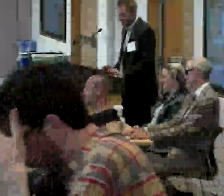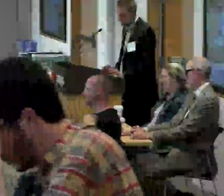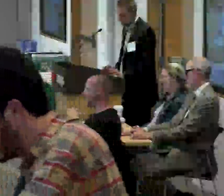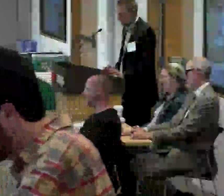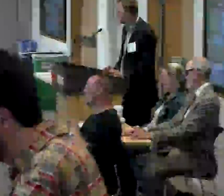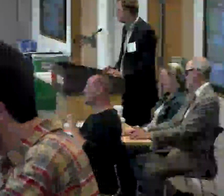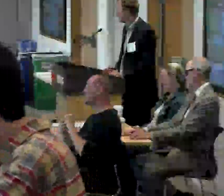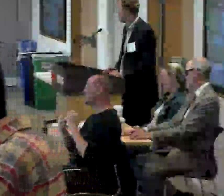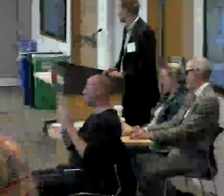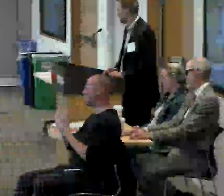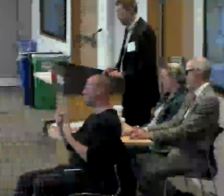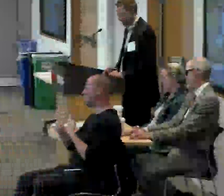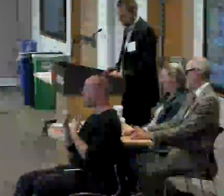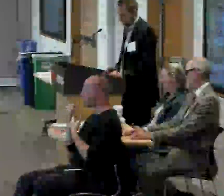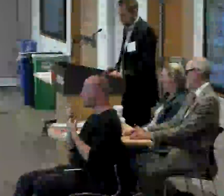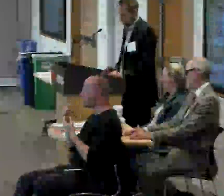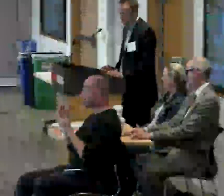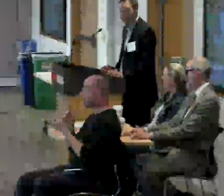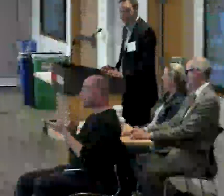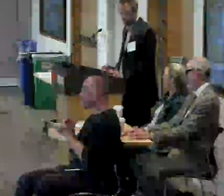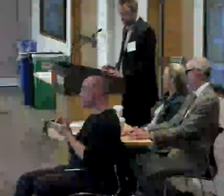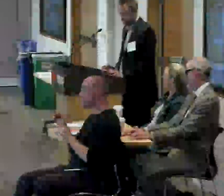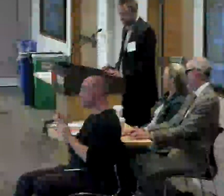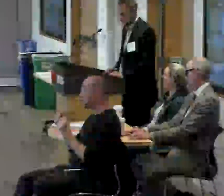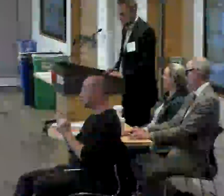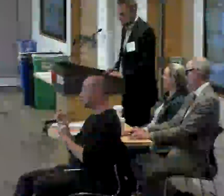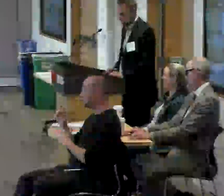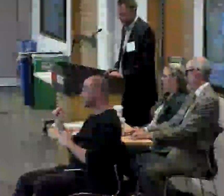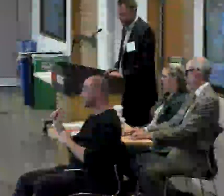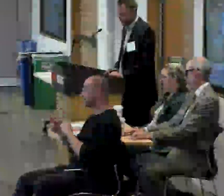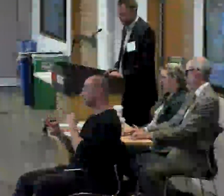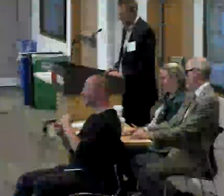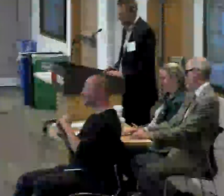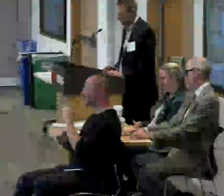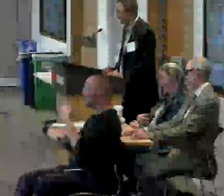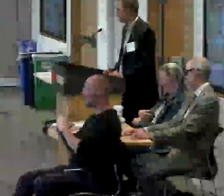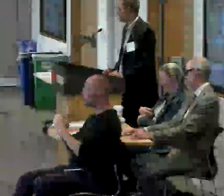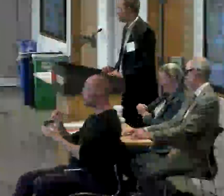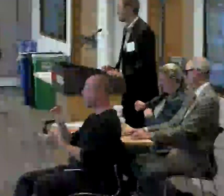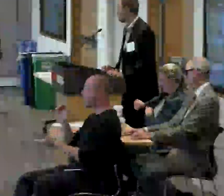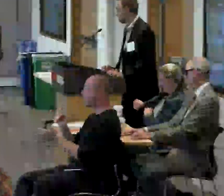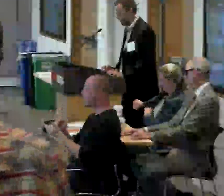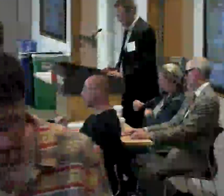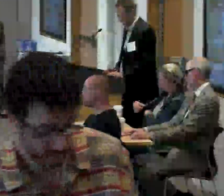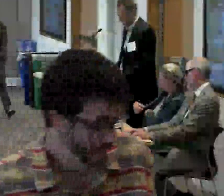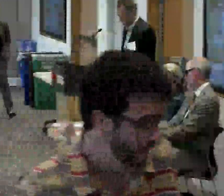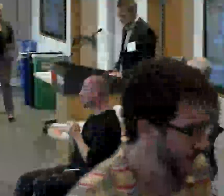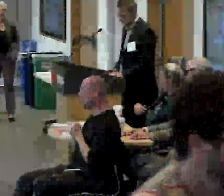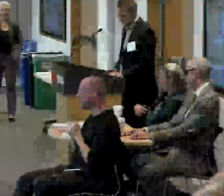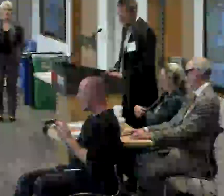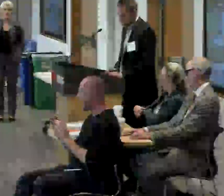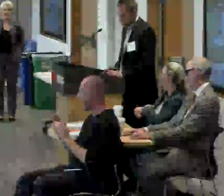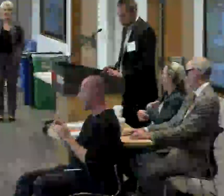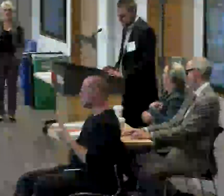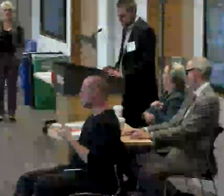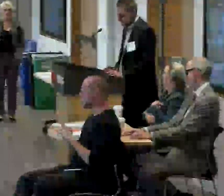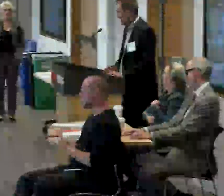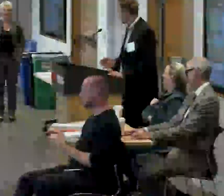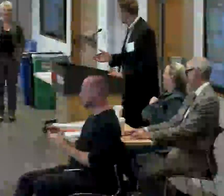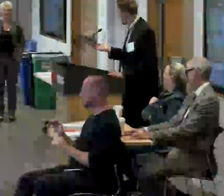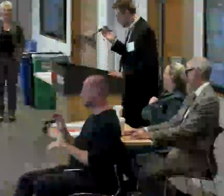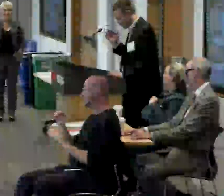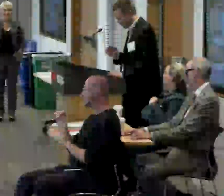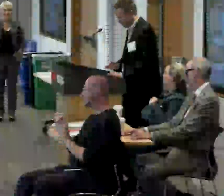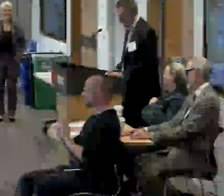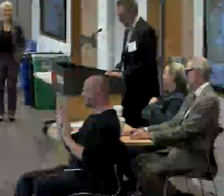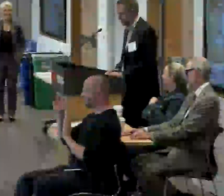enable millions of people with disabilities to save up to $100,000 without losing vital state and federal benefits. Prior to this, I